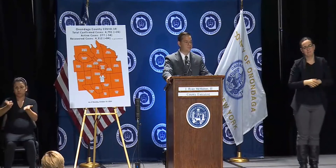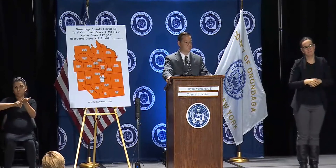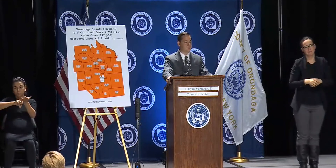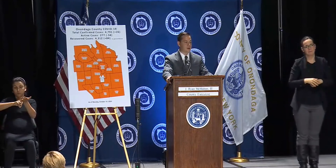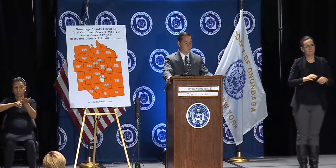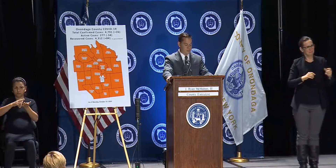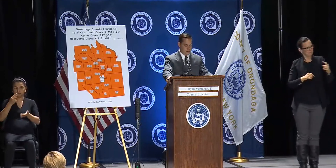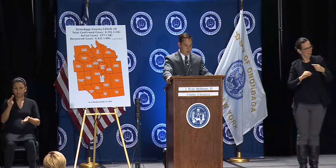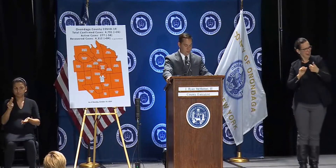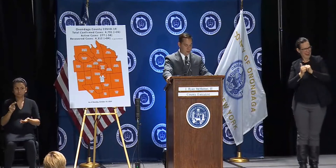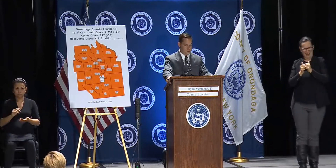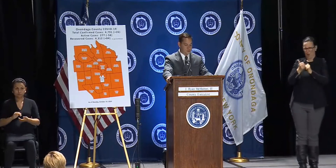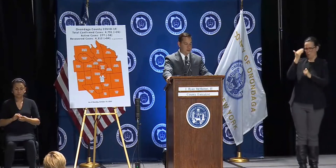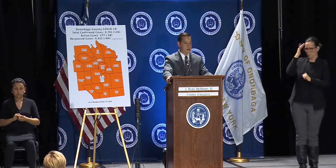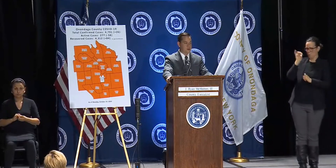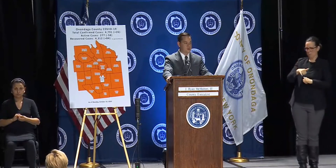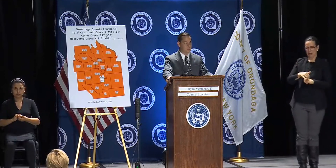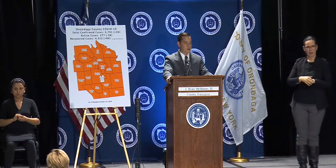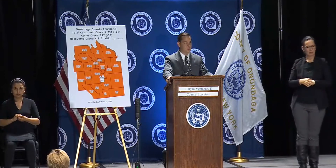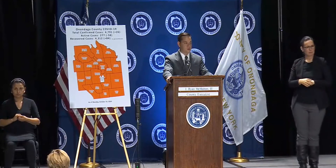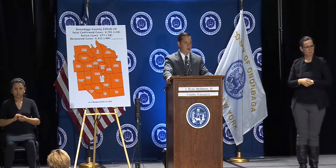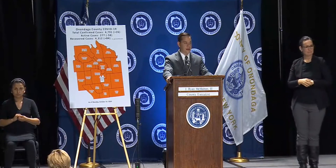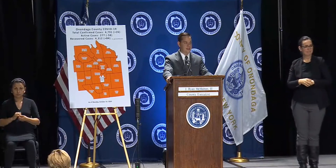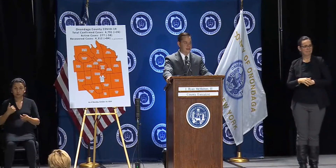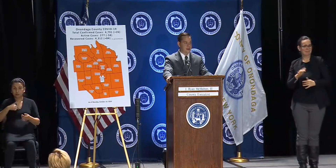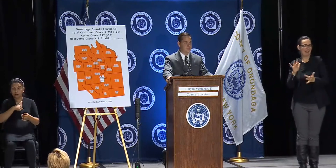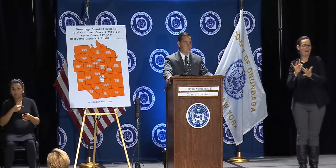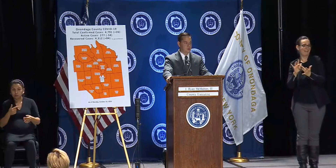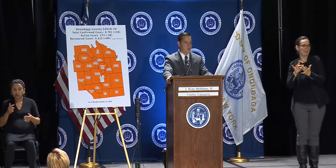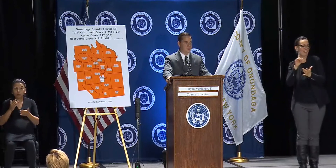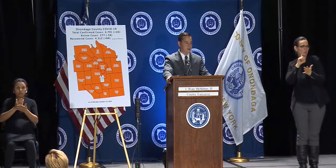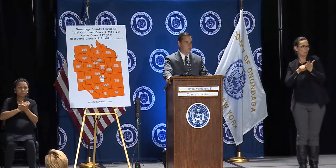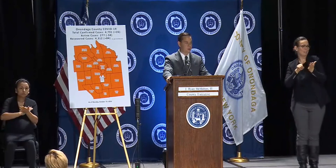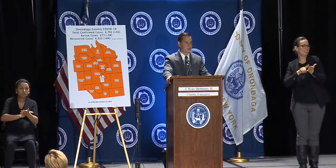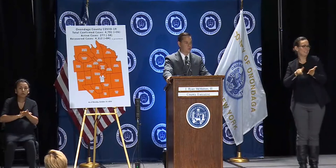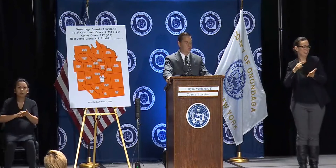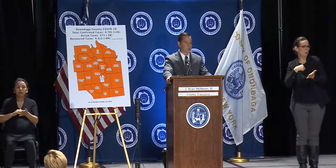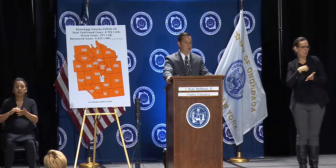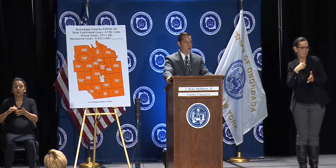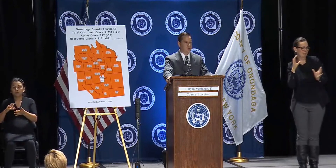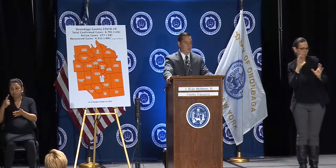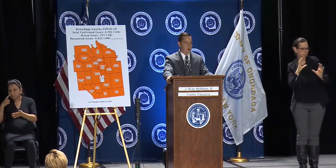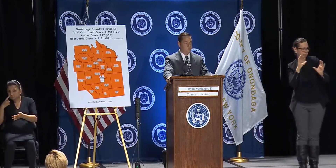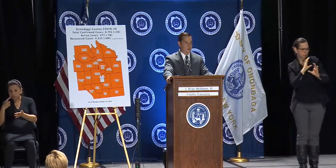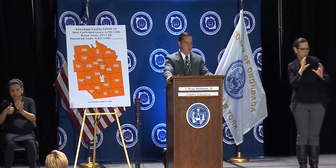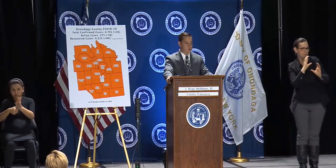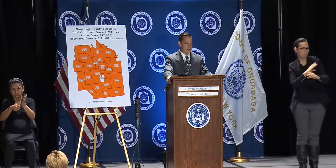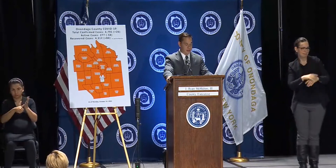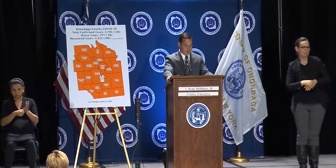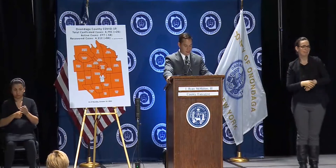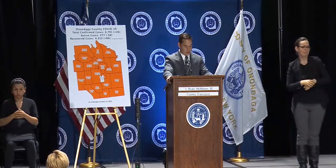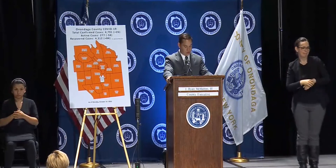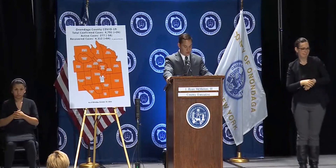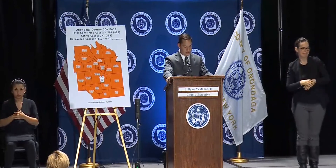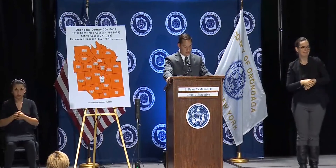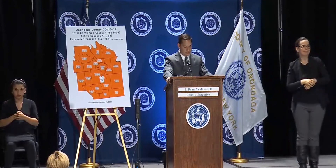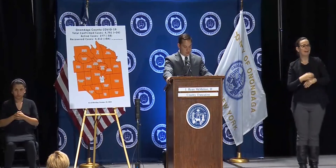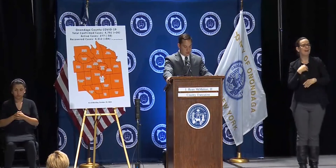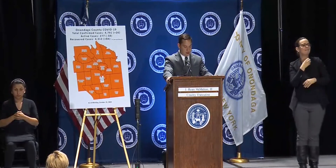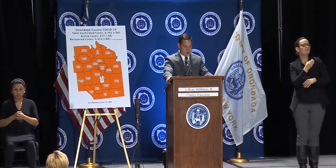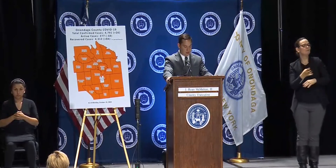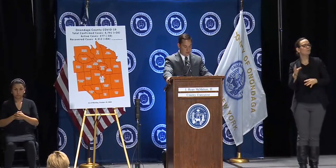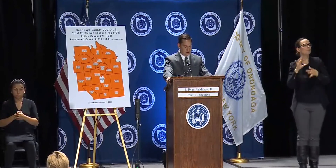Yeah, yeah. There may be a couple cases that certainly looks like contacts related to in school, but from most of the contact